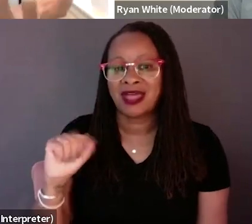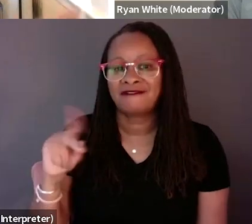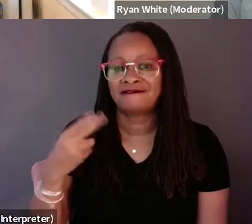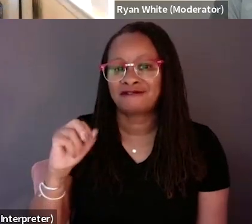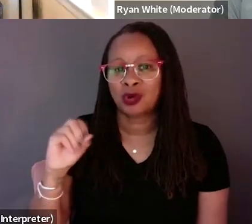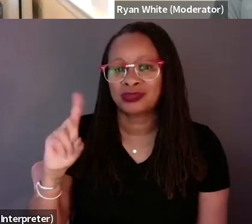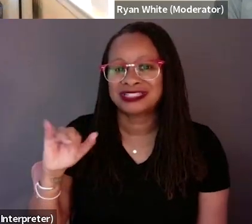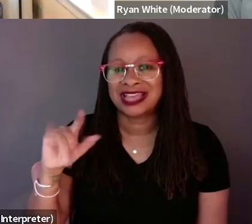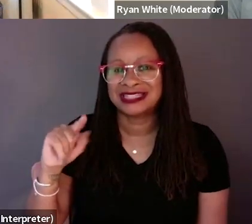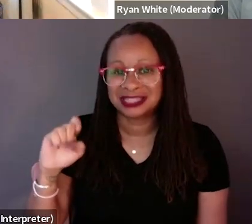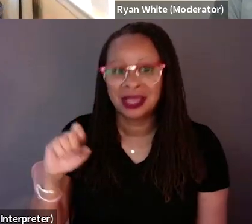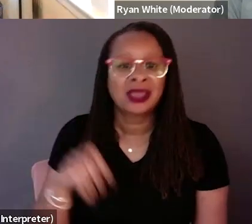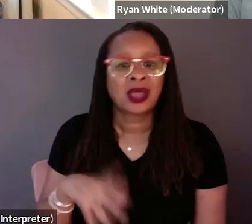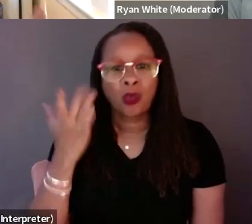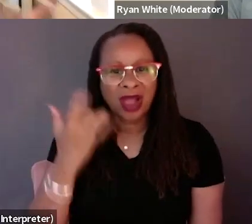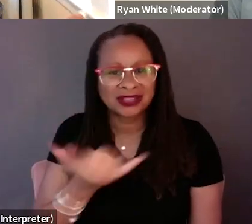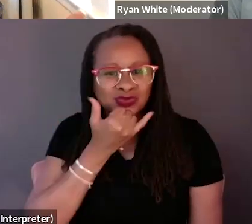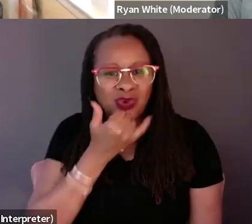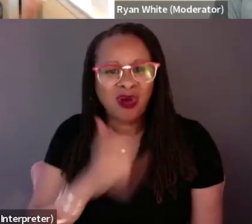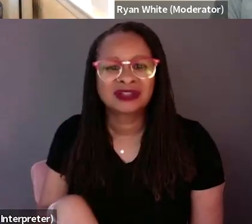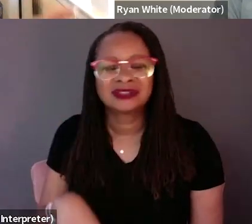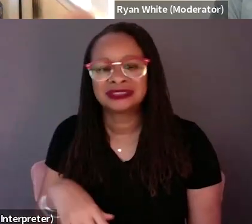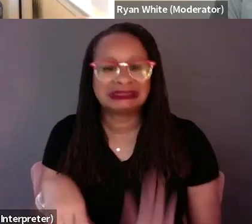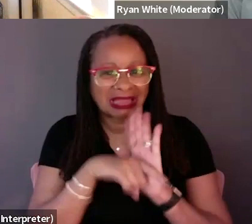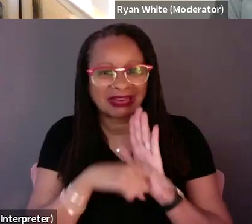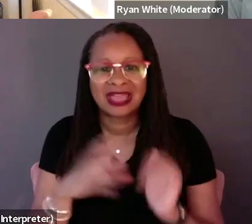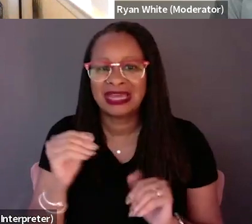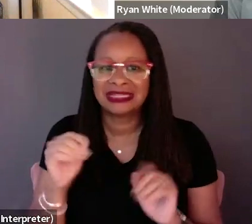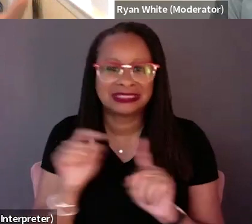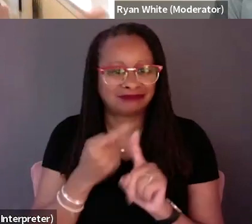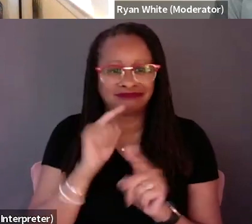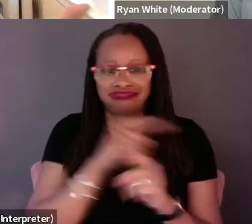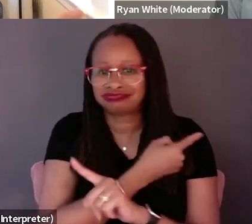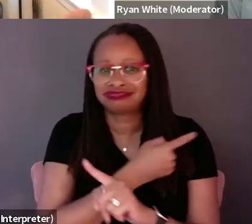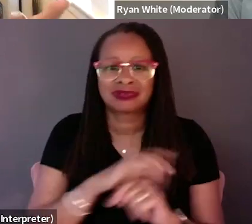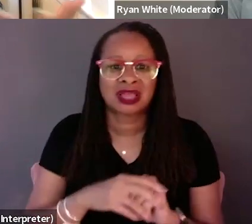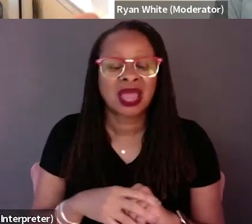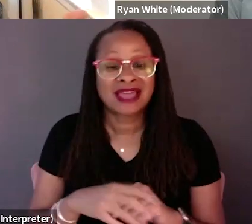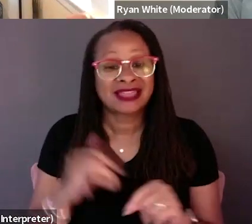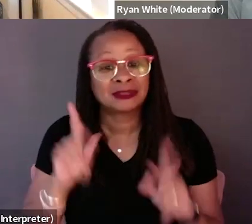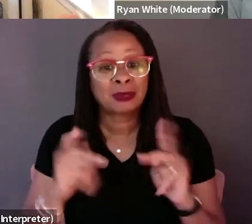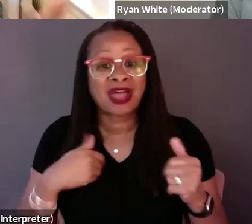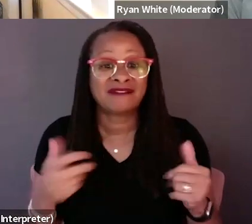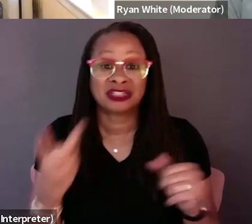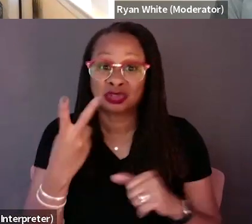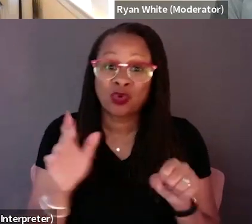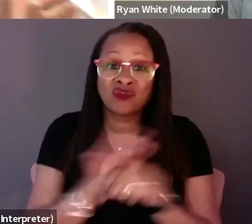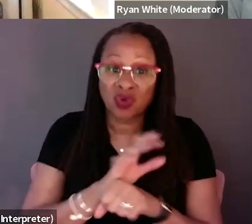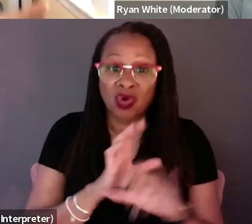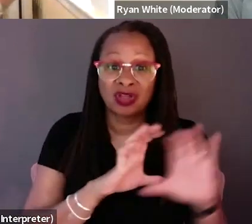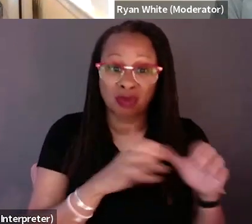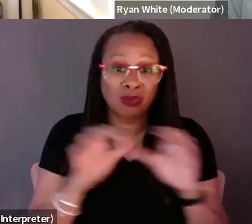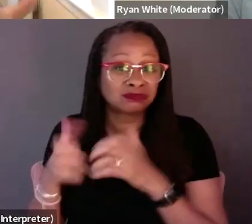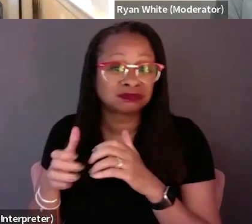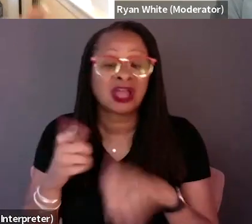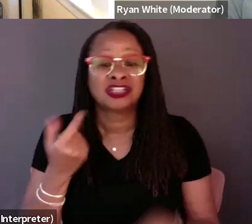because that's like an animal kingdom word that suggests that people have two separate full sets of reproductive organs, male and female. That